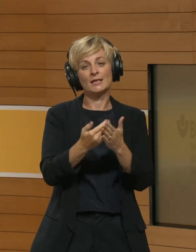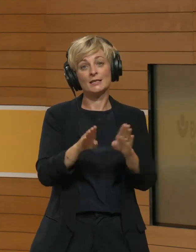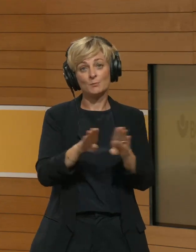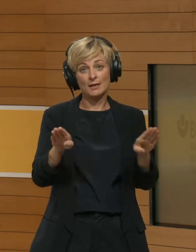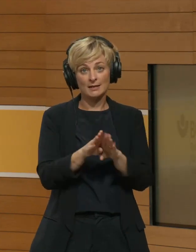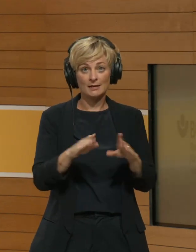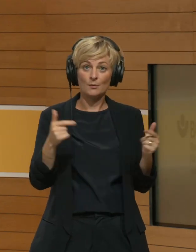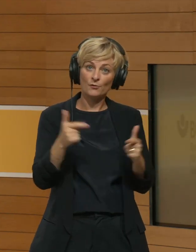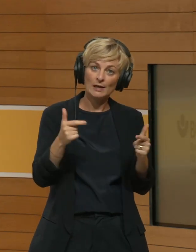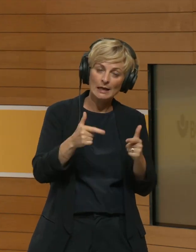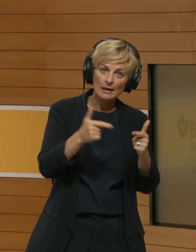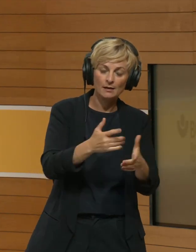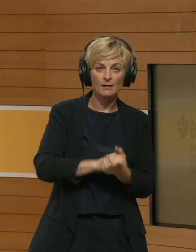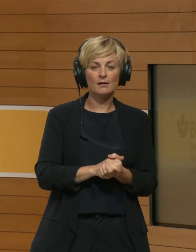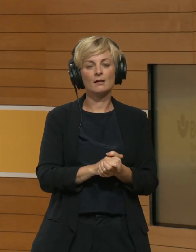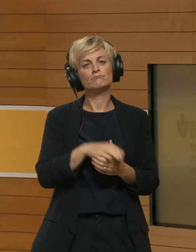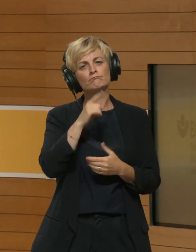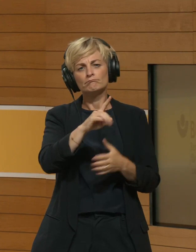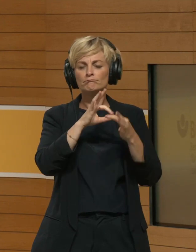one side